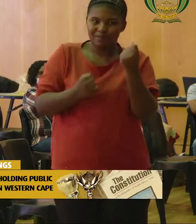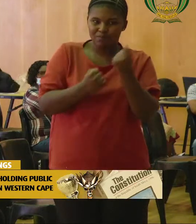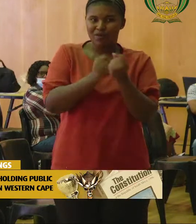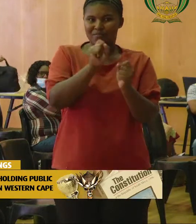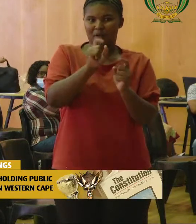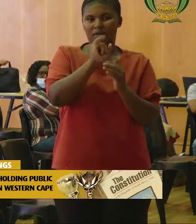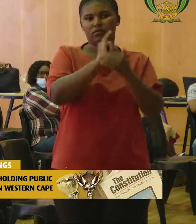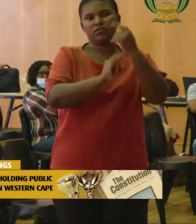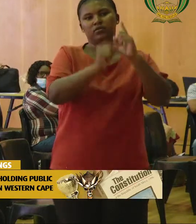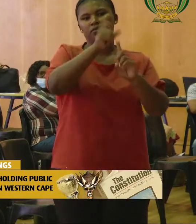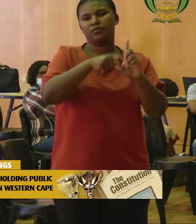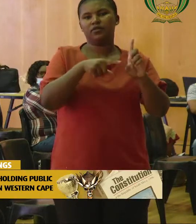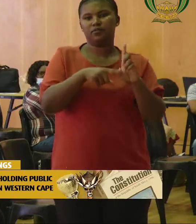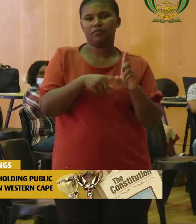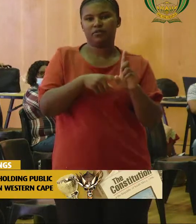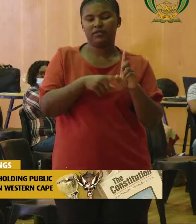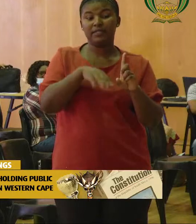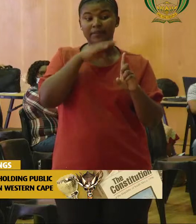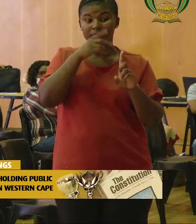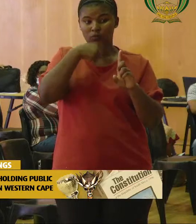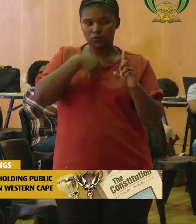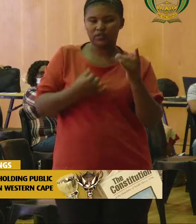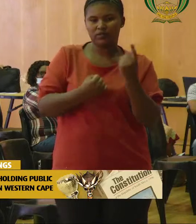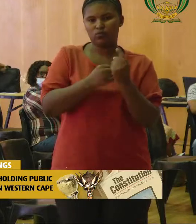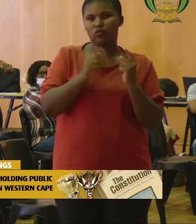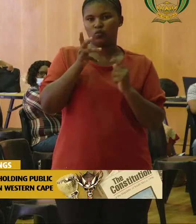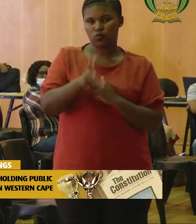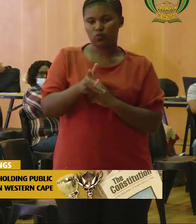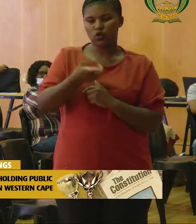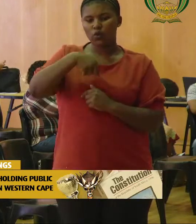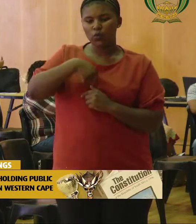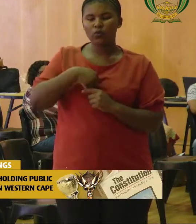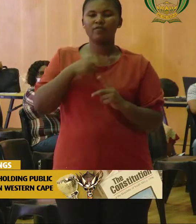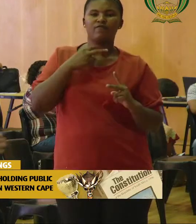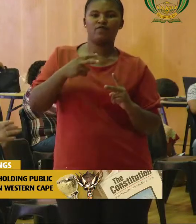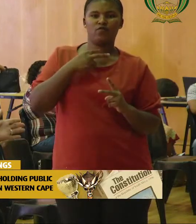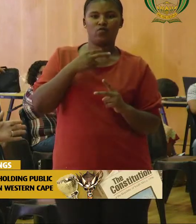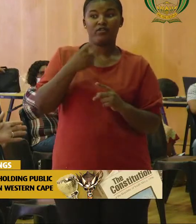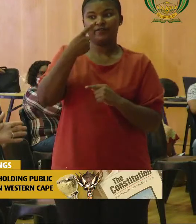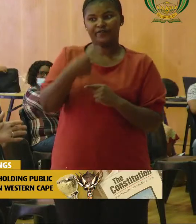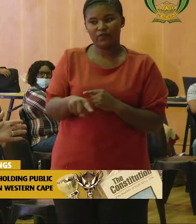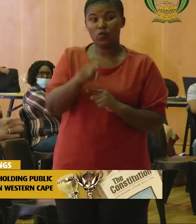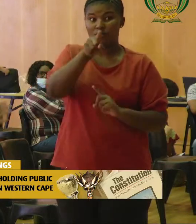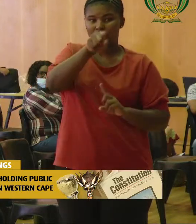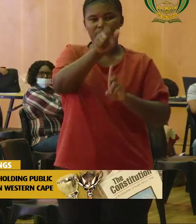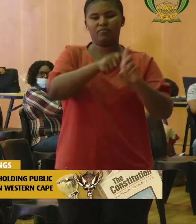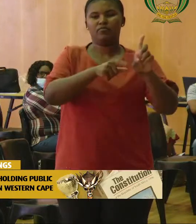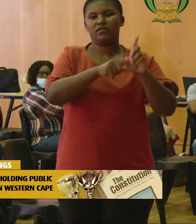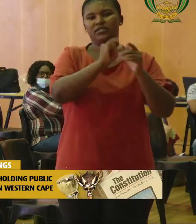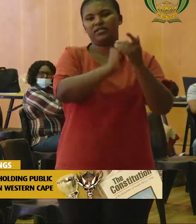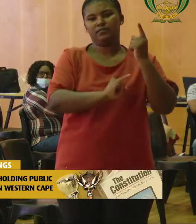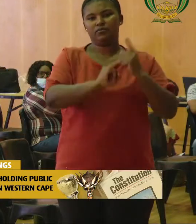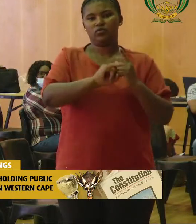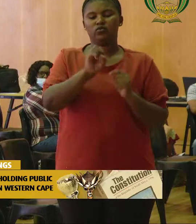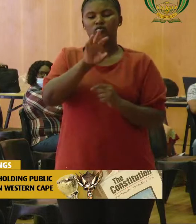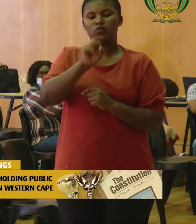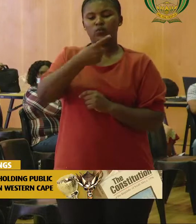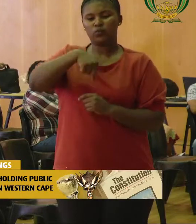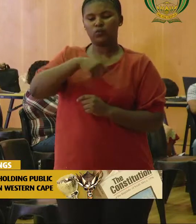candidate in our chieftaincy positions, and we are the voices behind that person. So we are saying